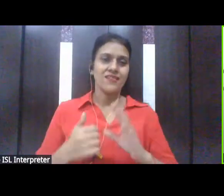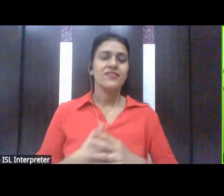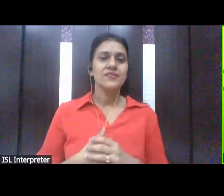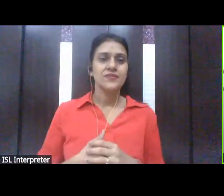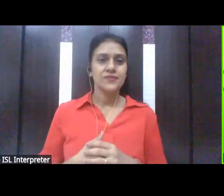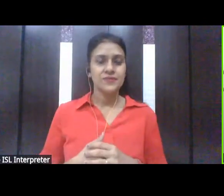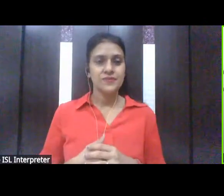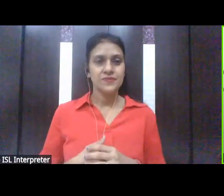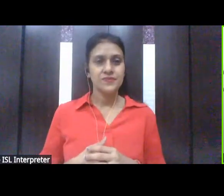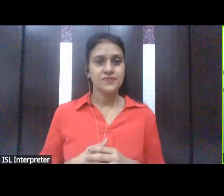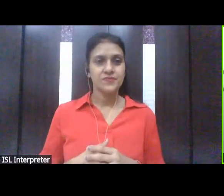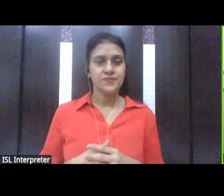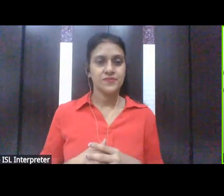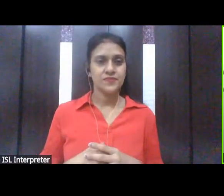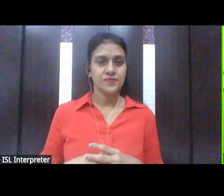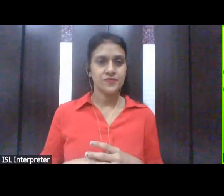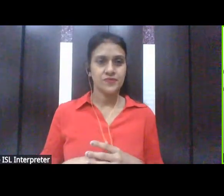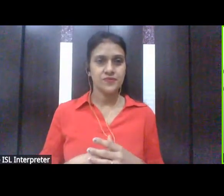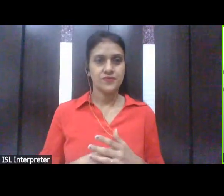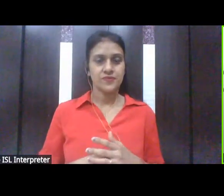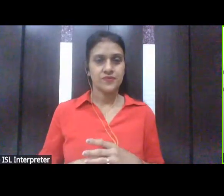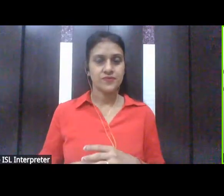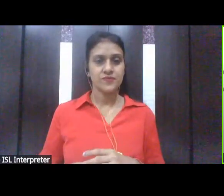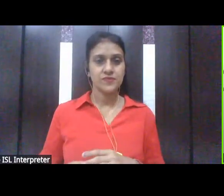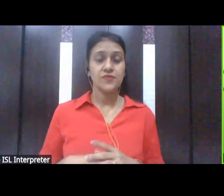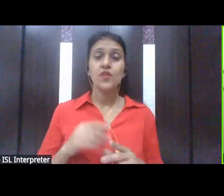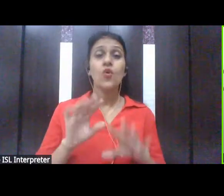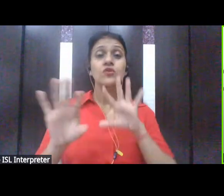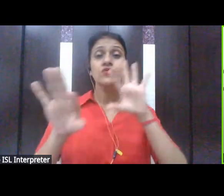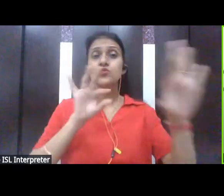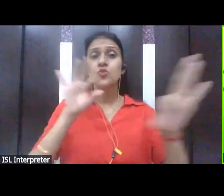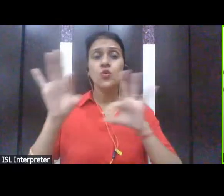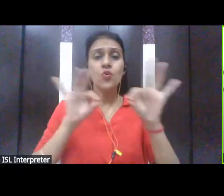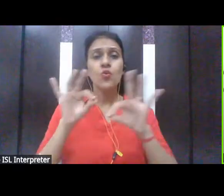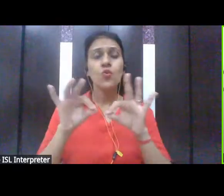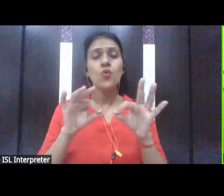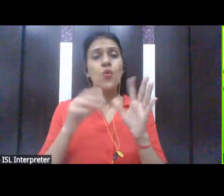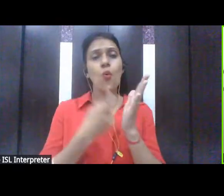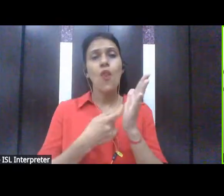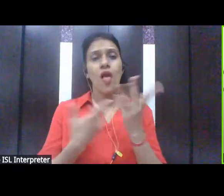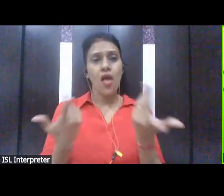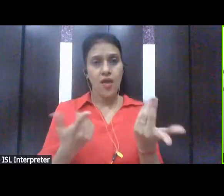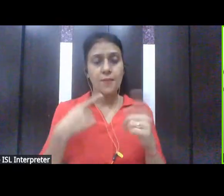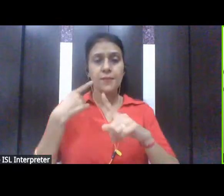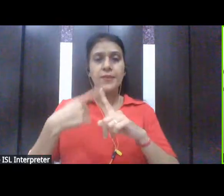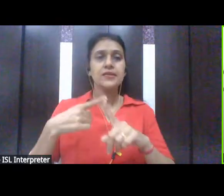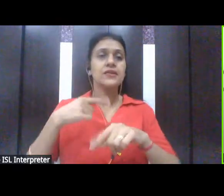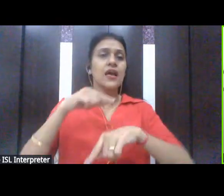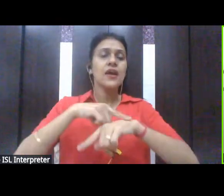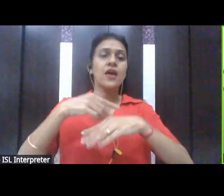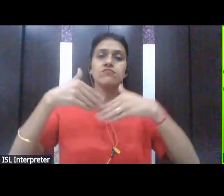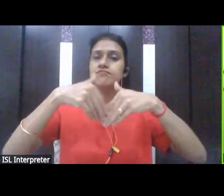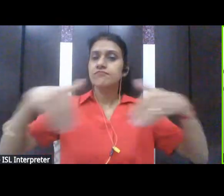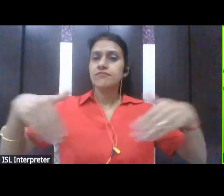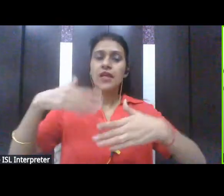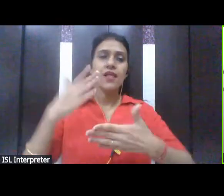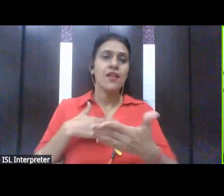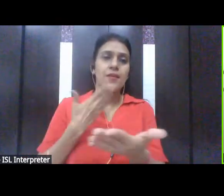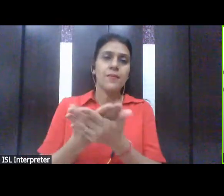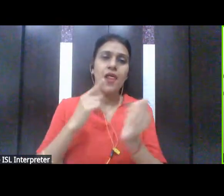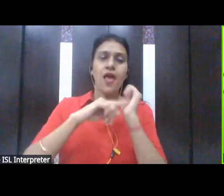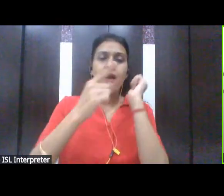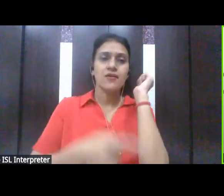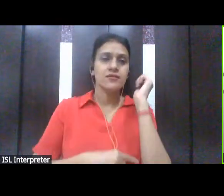take you through the selection process and the timeline so that you can submit your